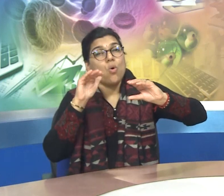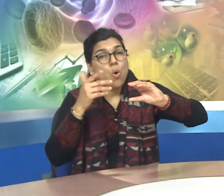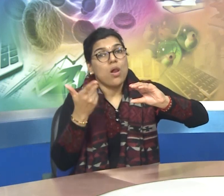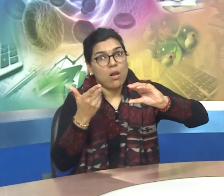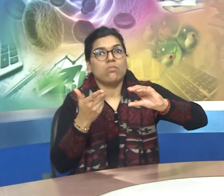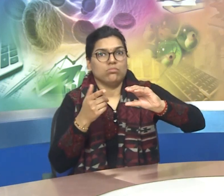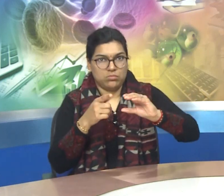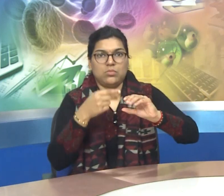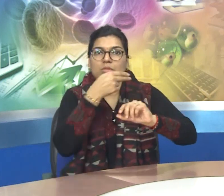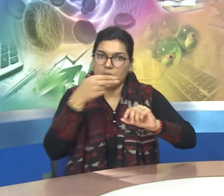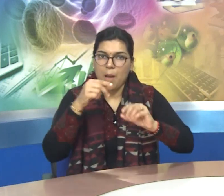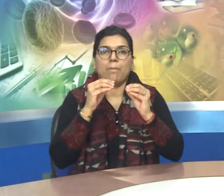biographical dictionary.